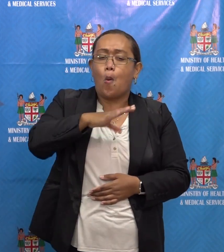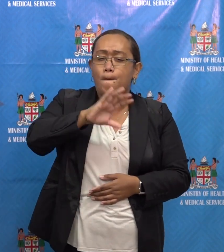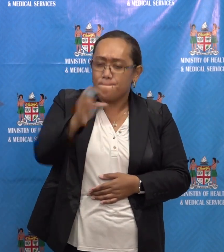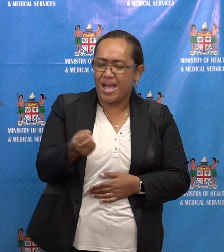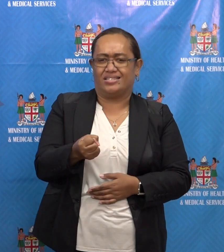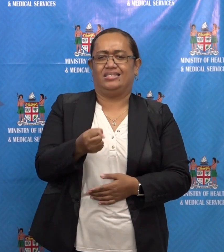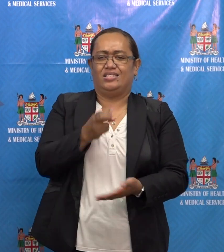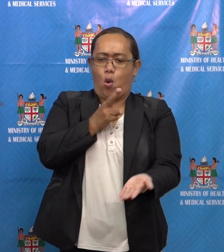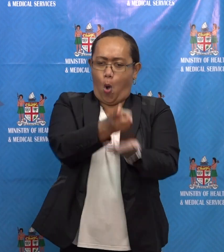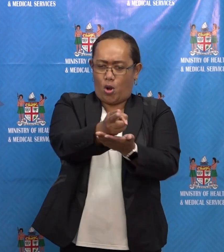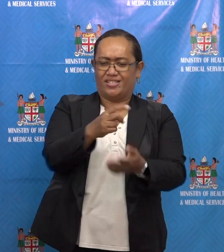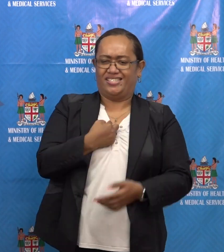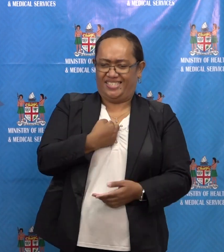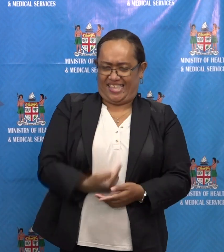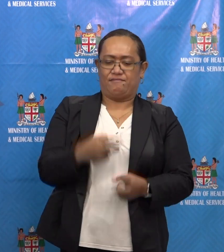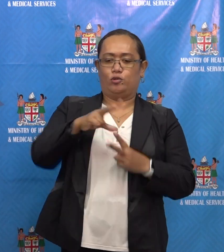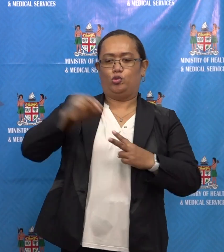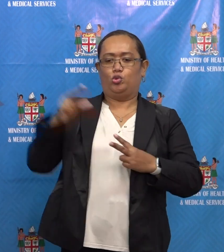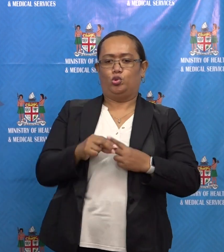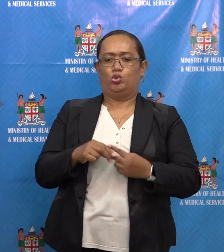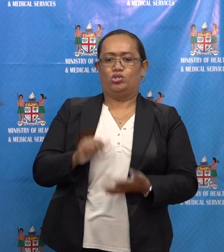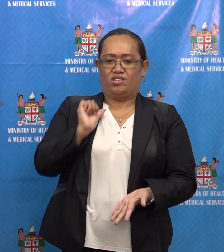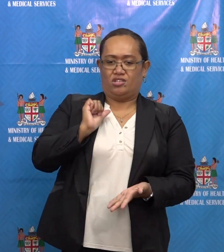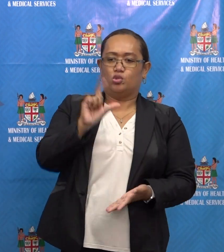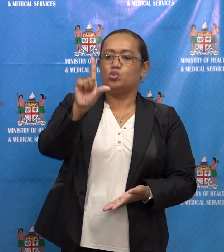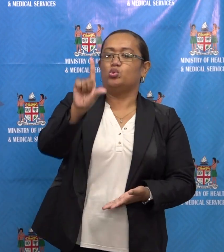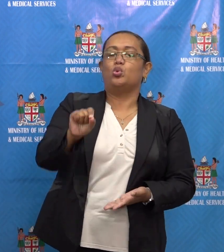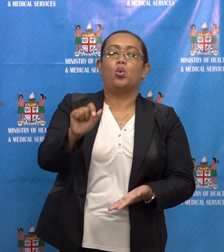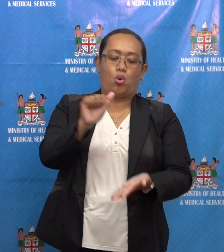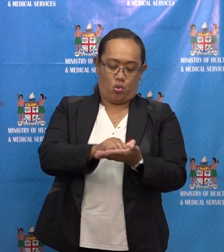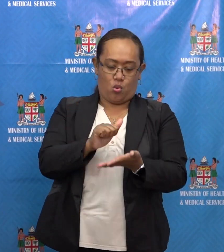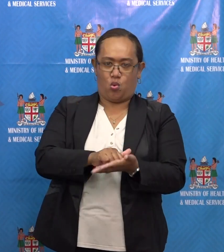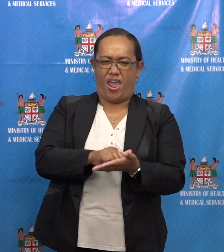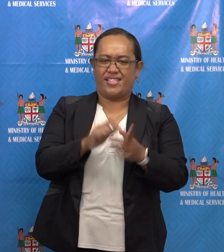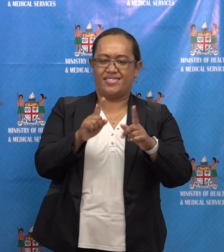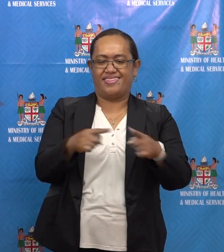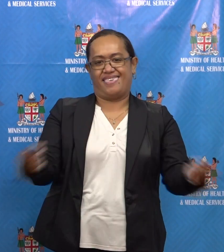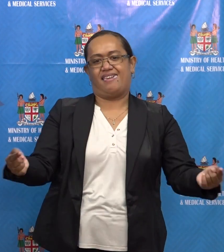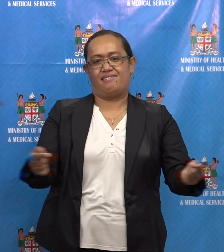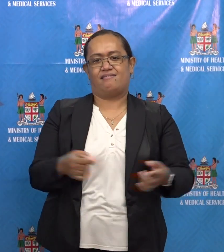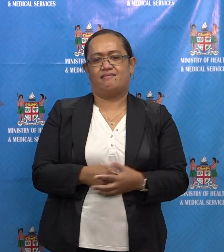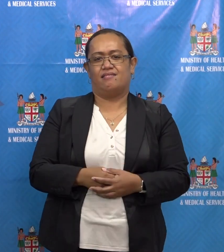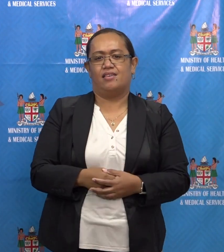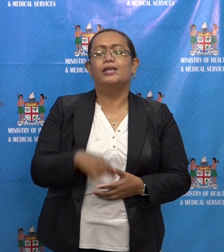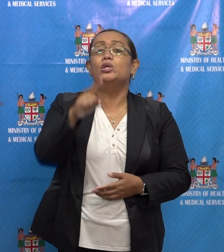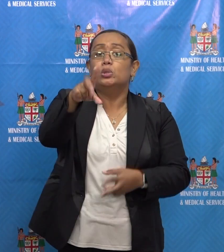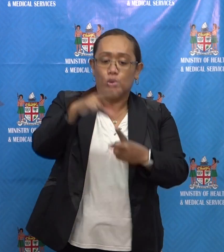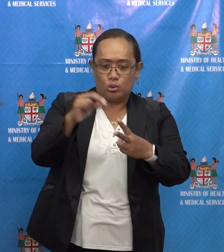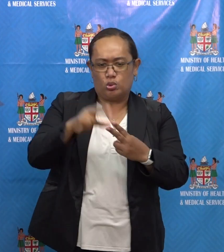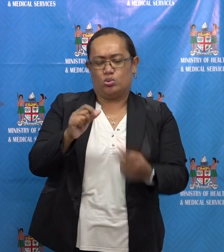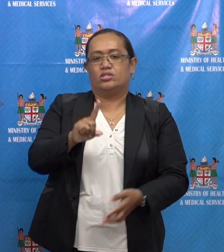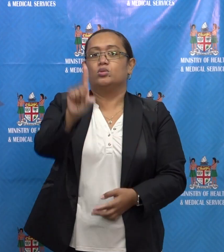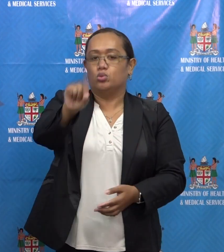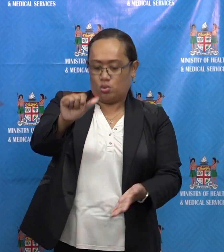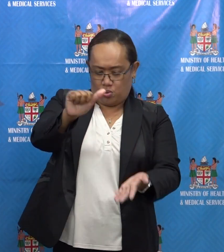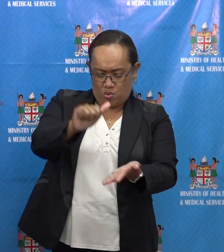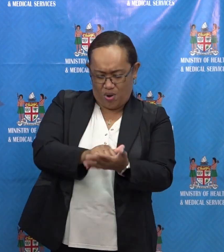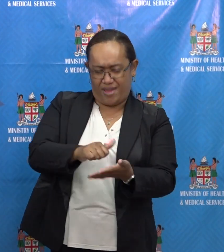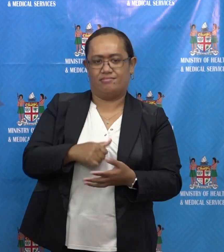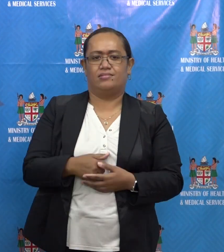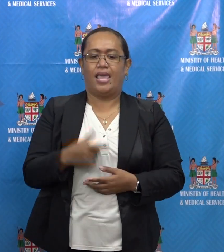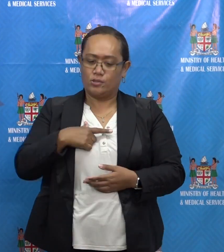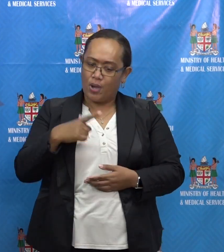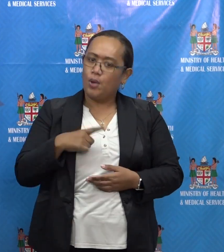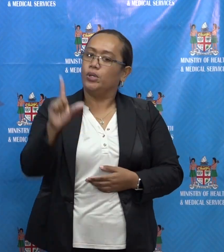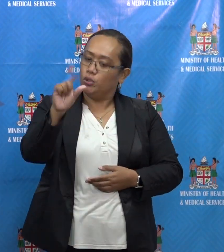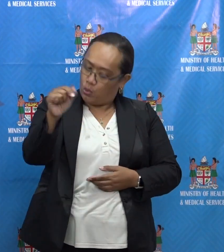thing or willingly do the right thing, even when nobody is looking. That's the whole purpose of our press conference,